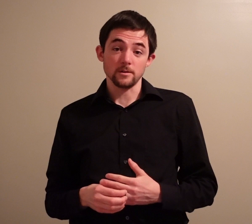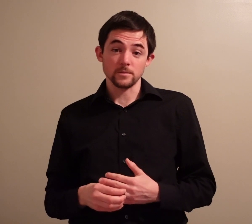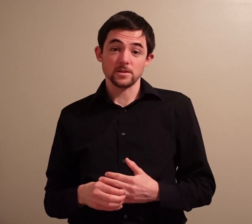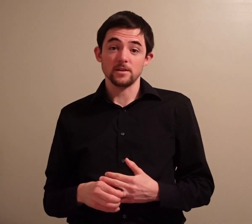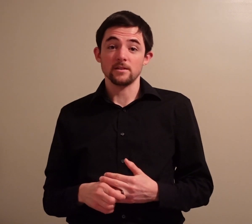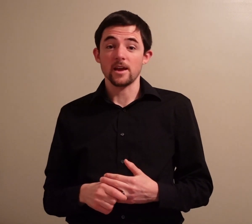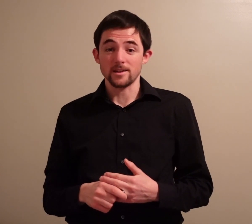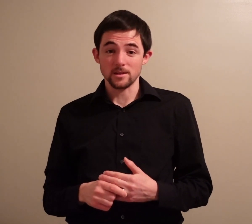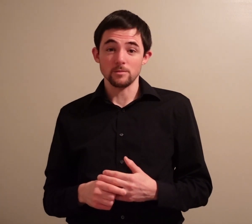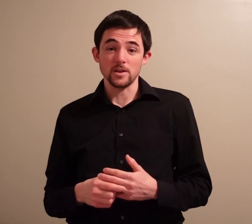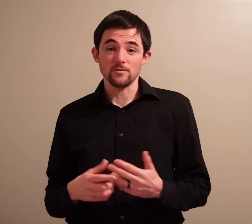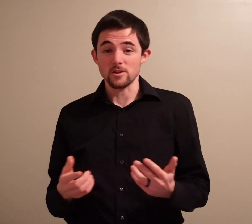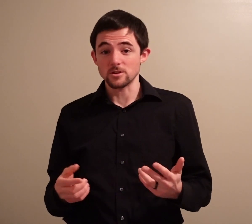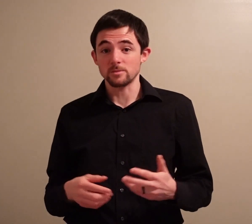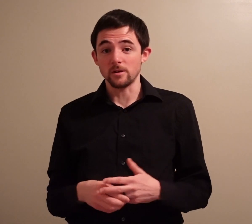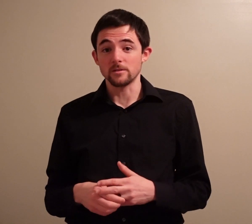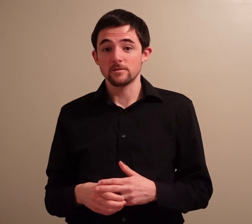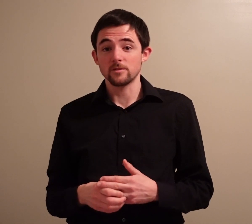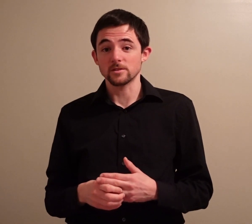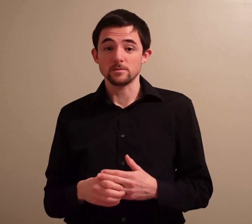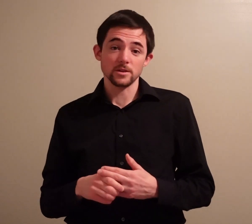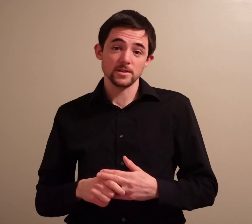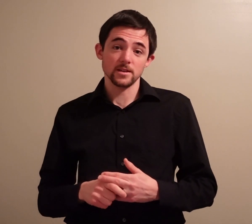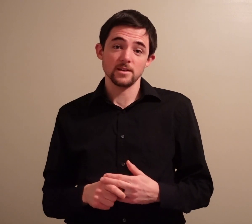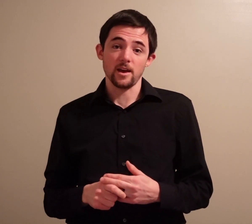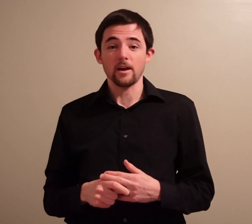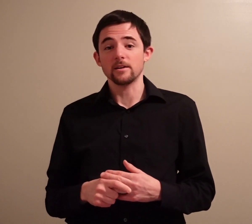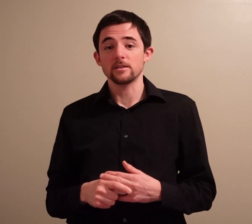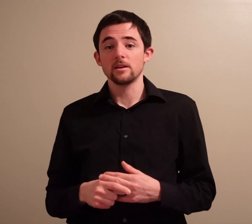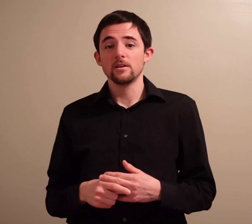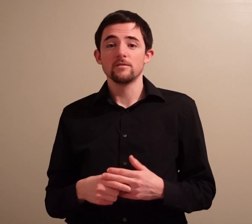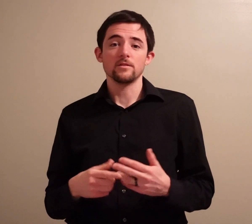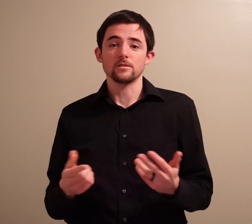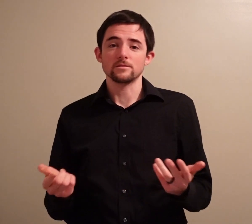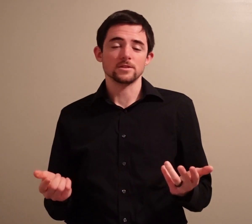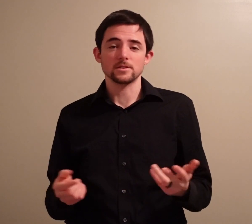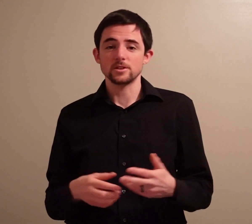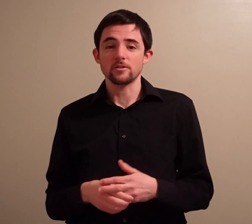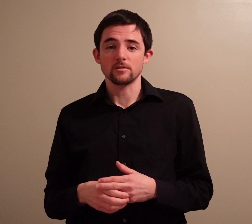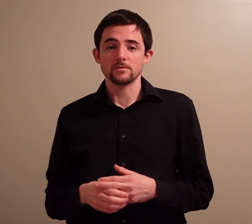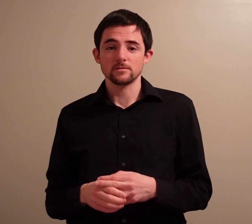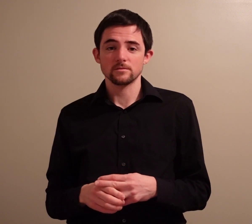terms, they end up being fingerspelled for simplicity and for just general